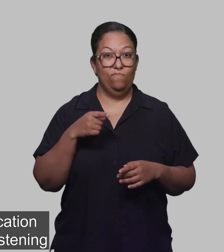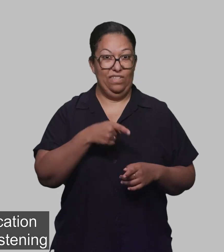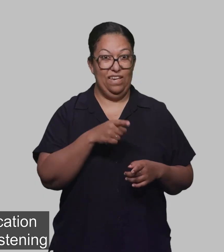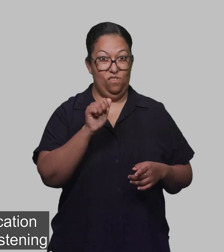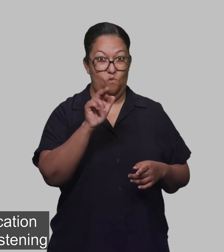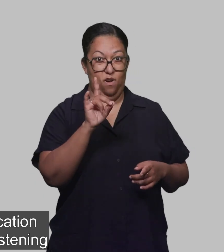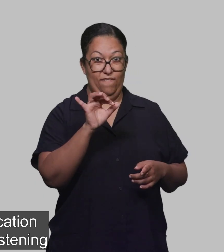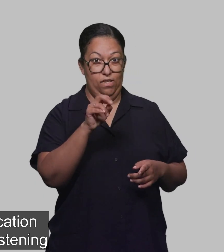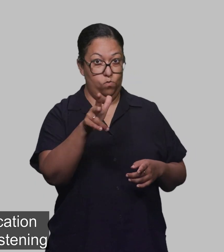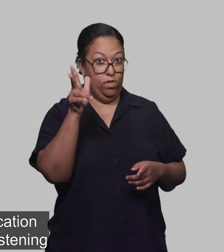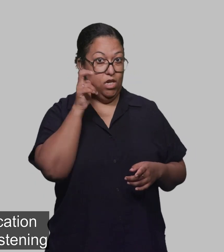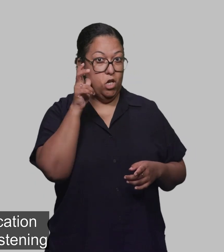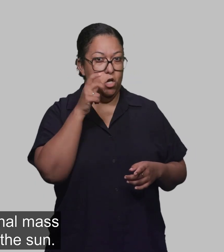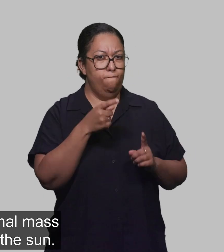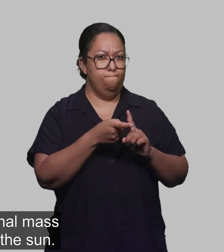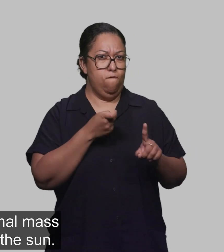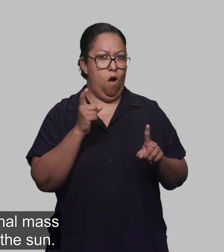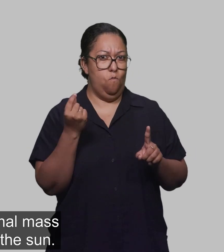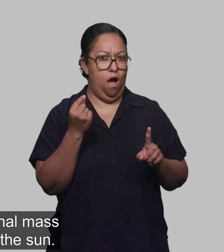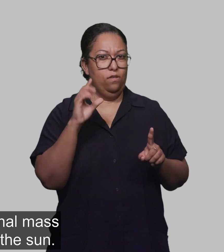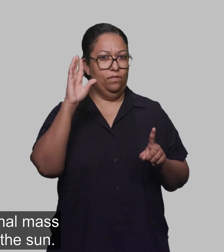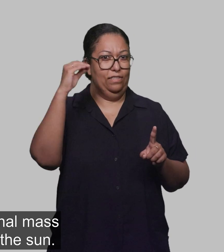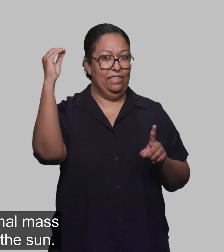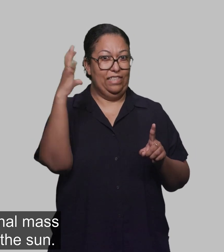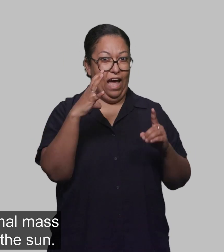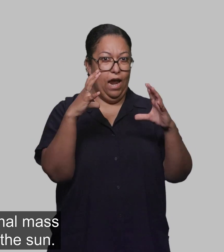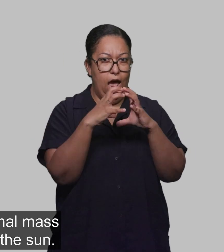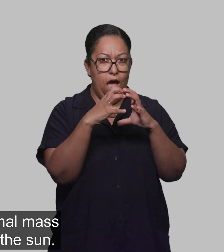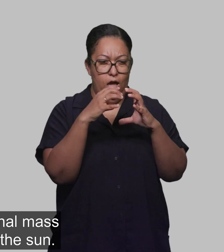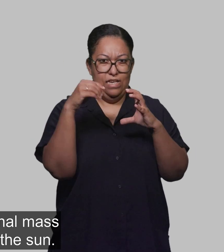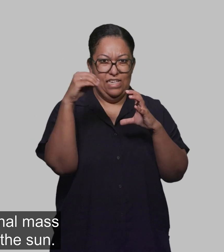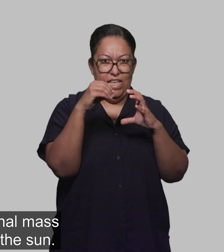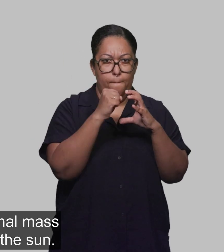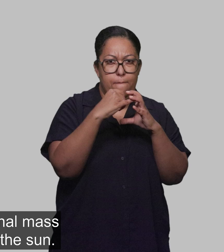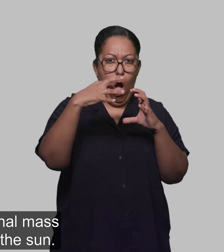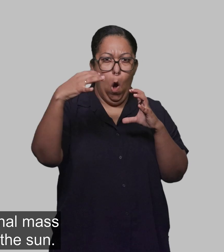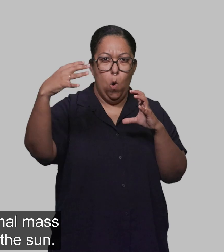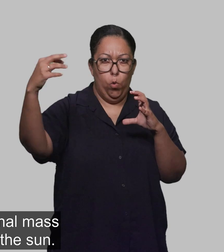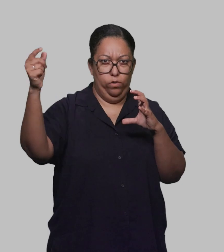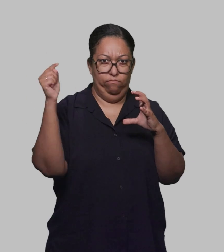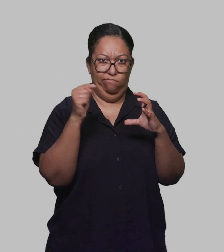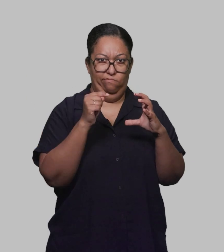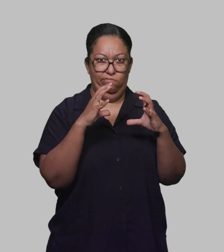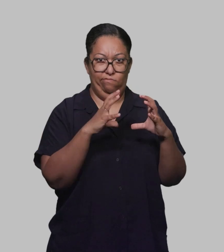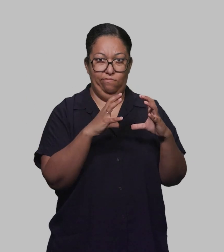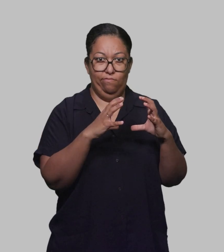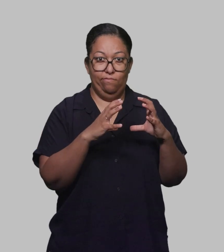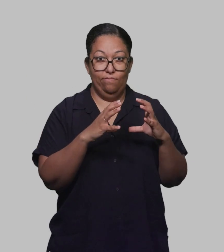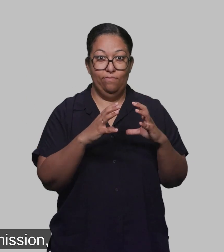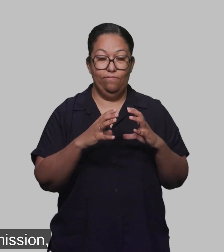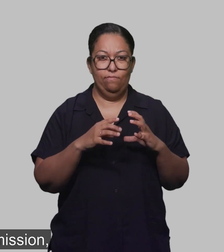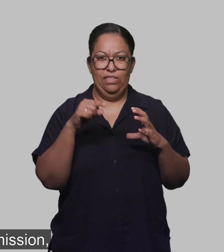This audification that you're listening is from a coronal mass ejection from the sun.